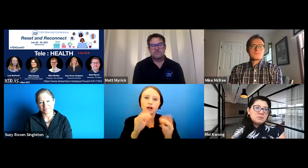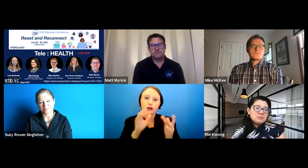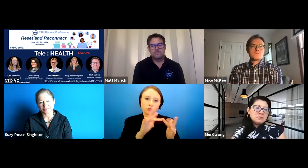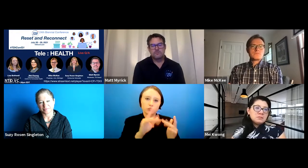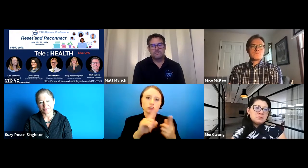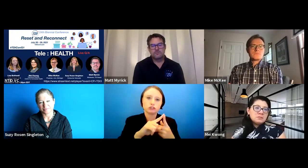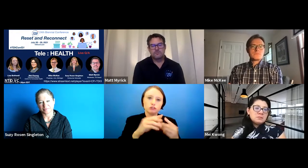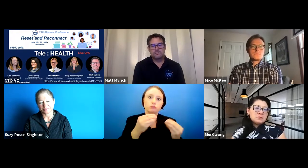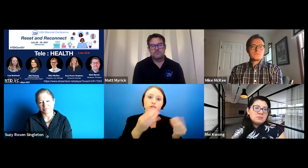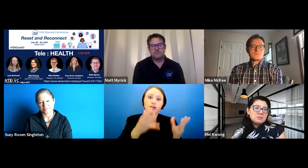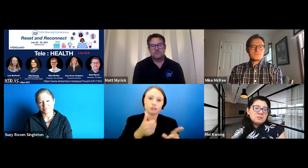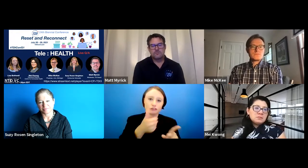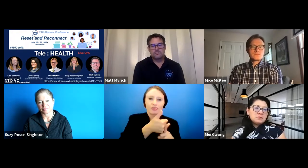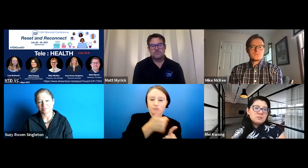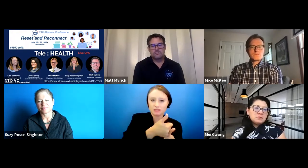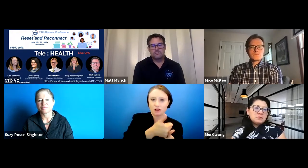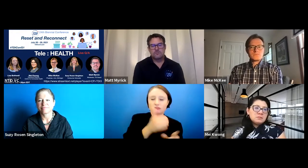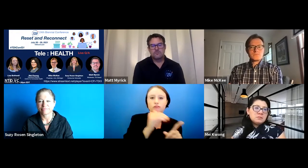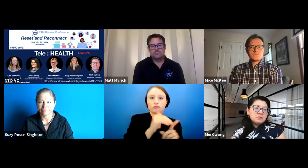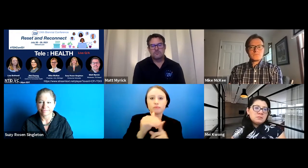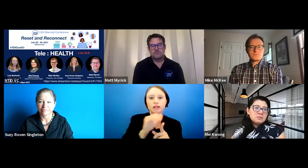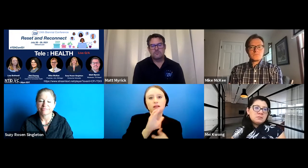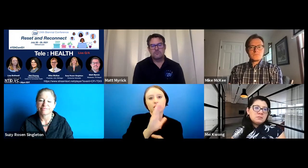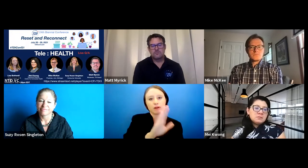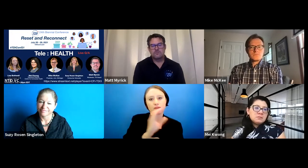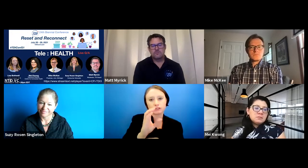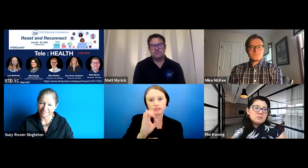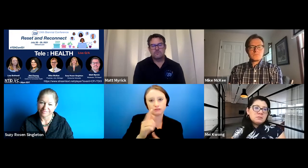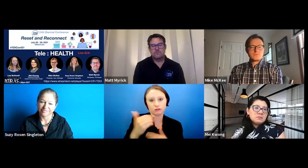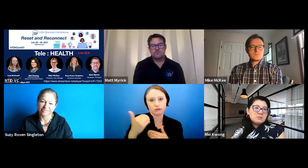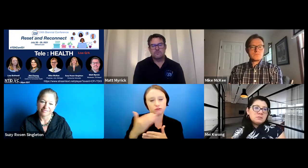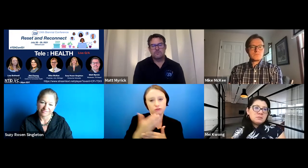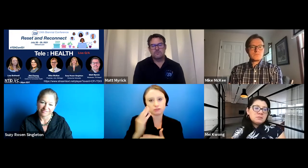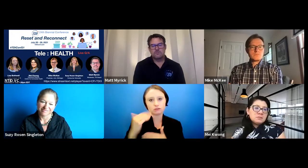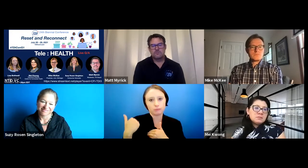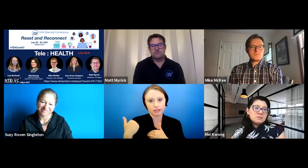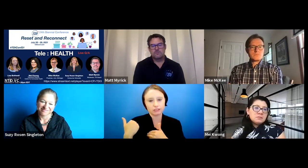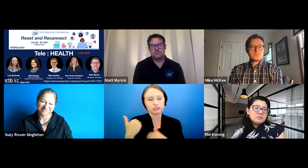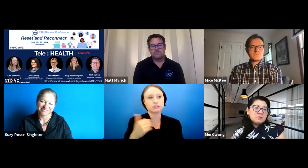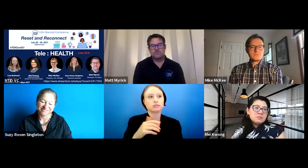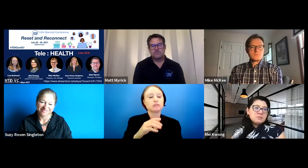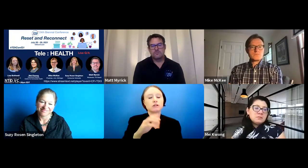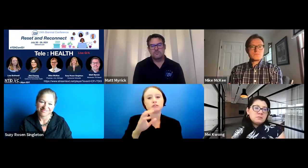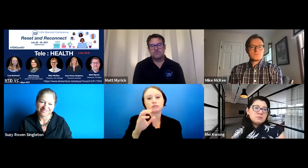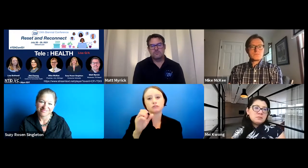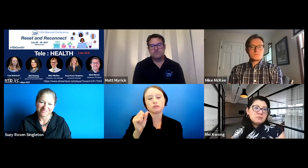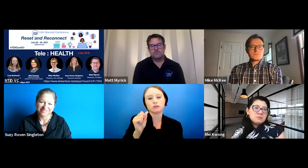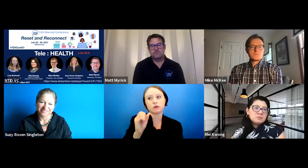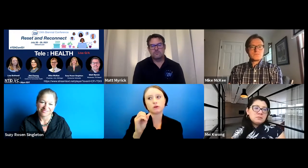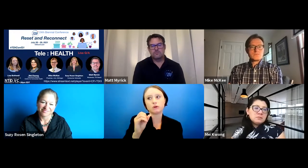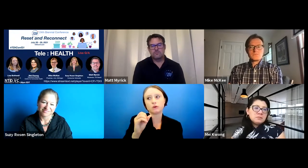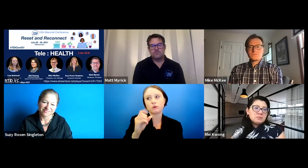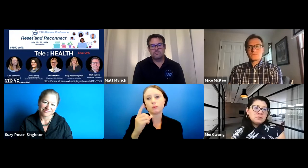So we're trying to do a lot more outreach to the providers themselves and remind them of their civil rights